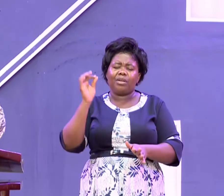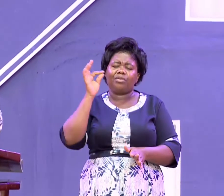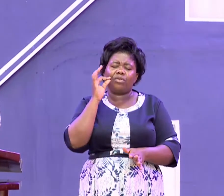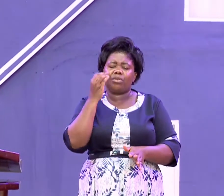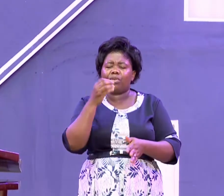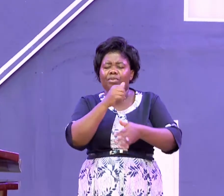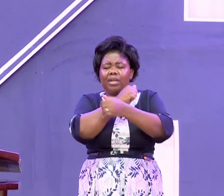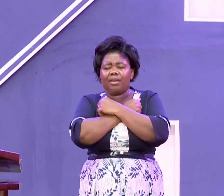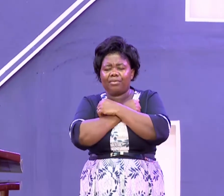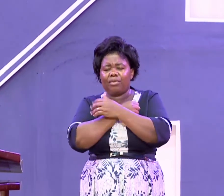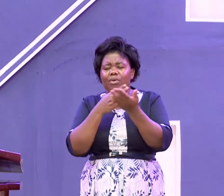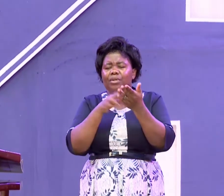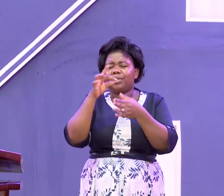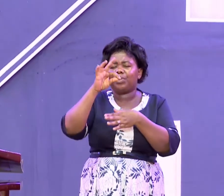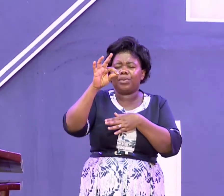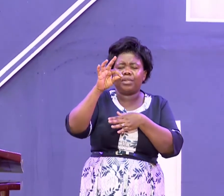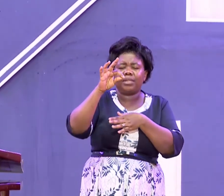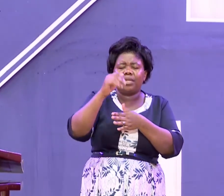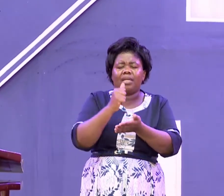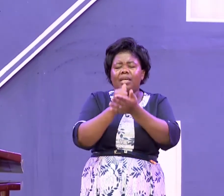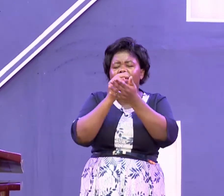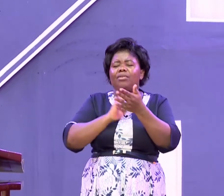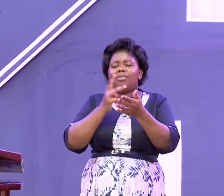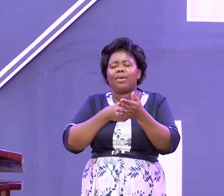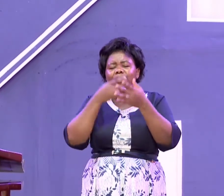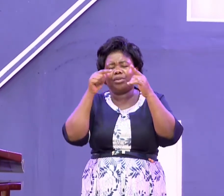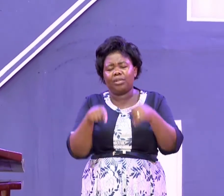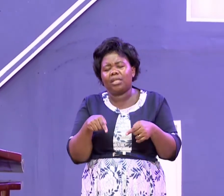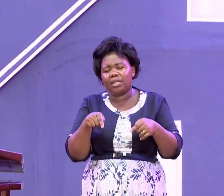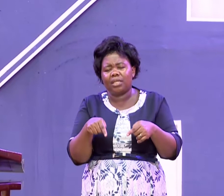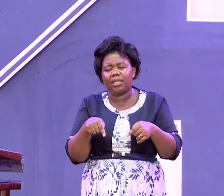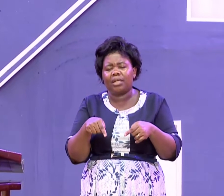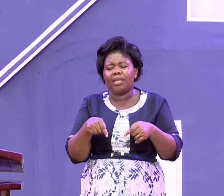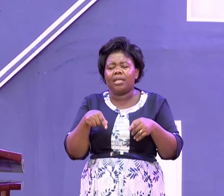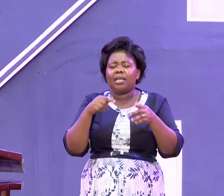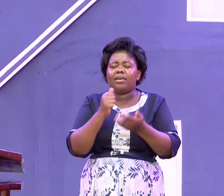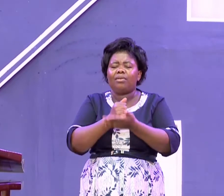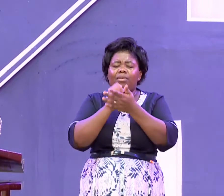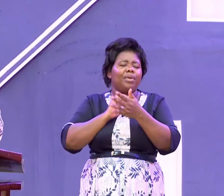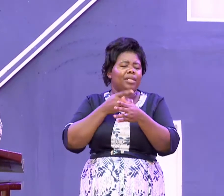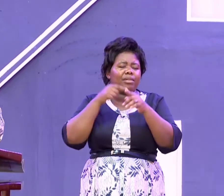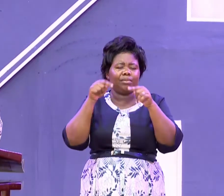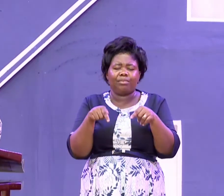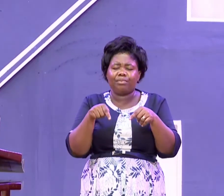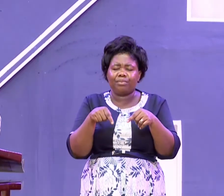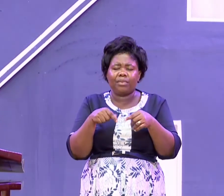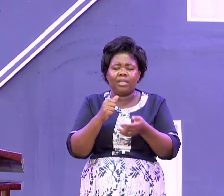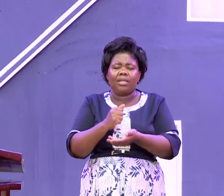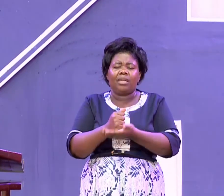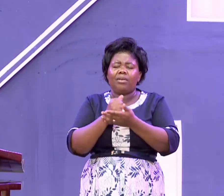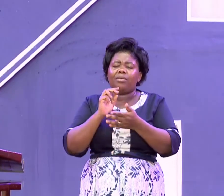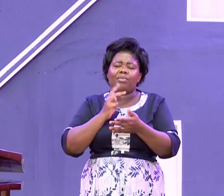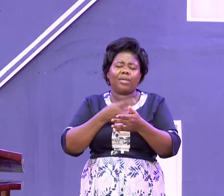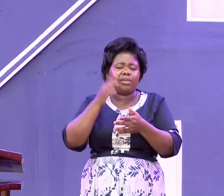love. Holy Spirit, help us today. Help us tonight. Help us in our